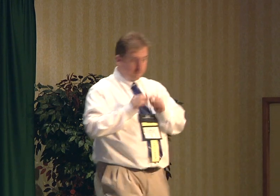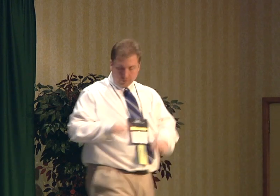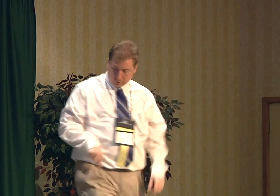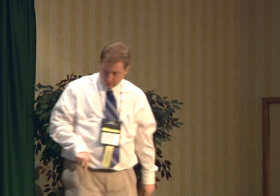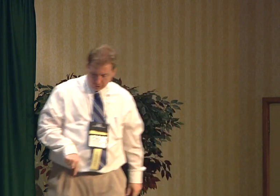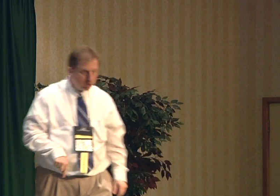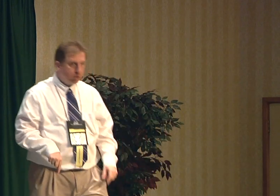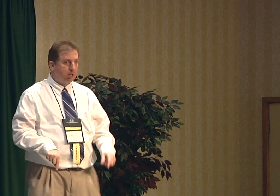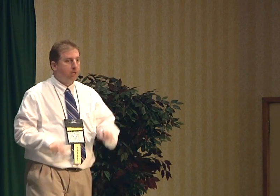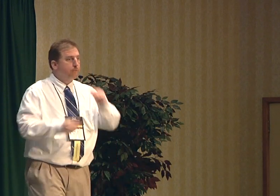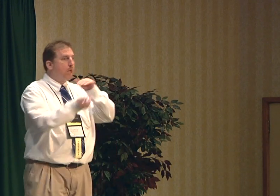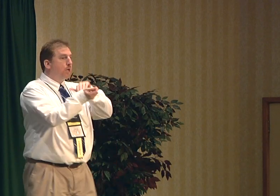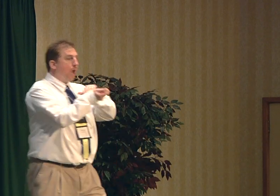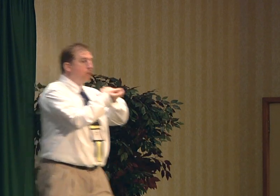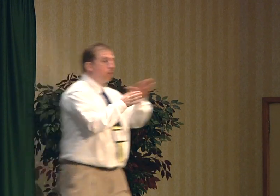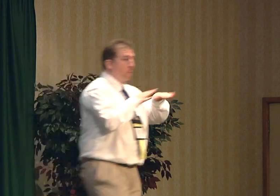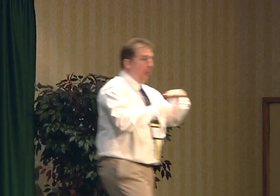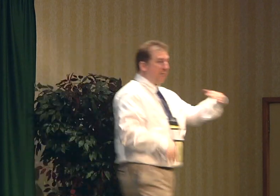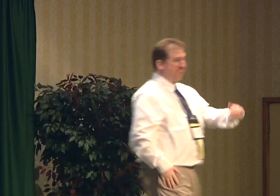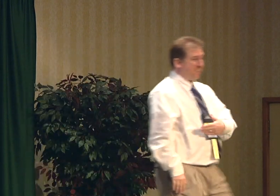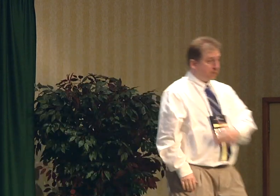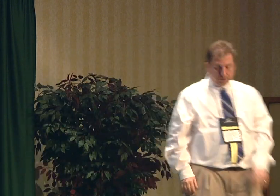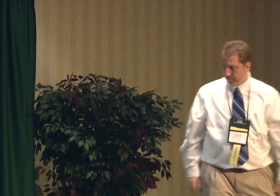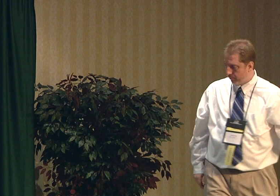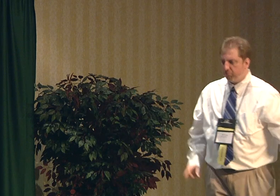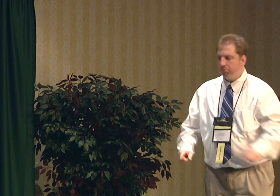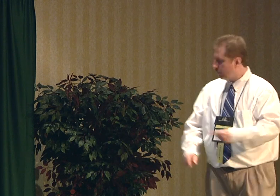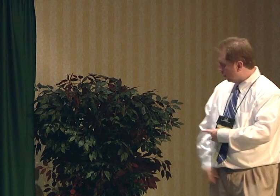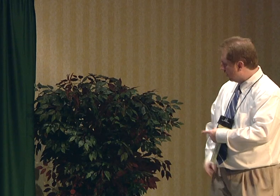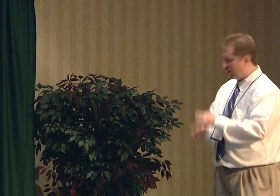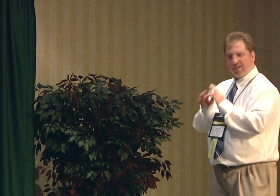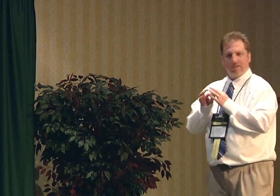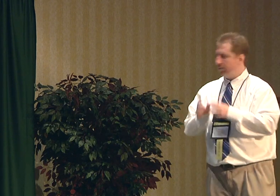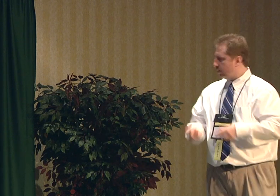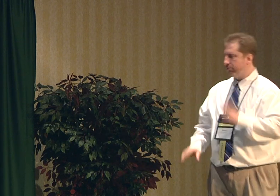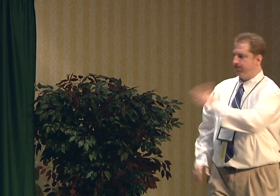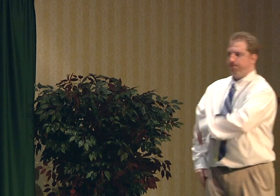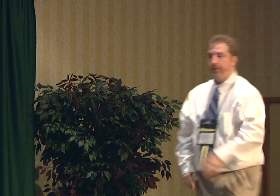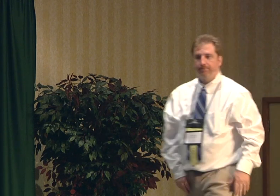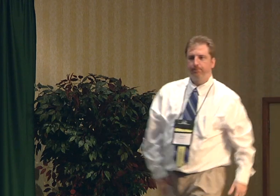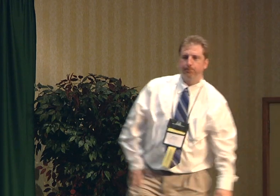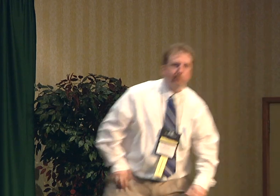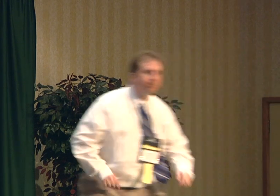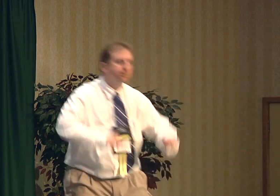patient who was on the opposite side. The doctor walked into the room and looked at the interpreter